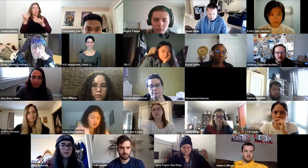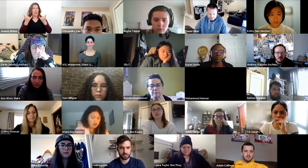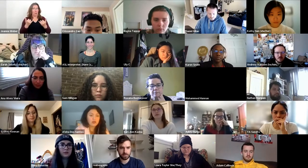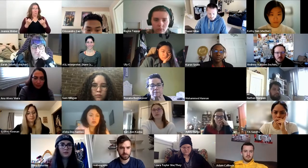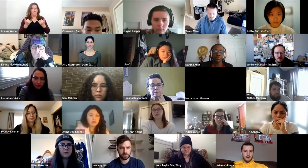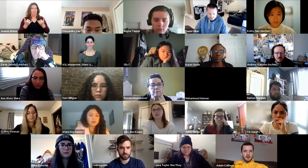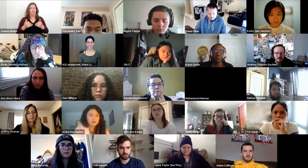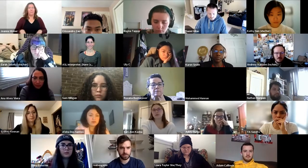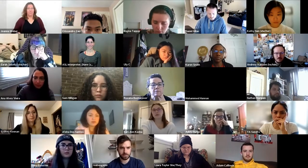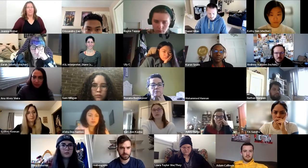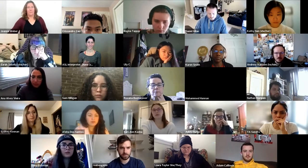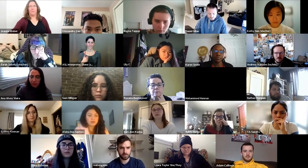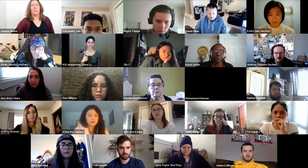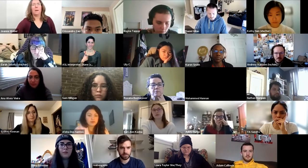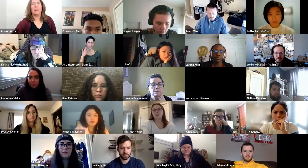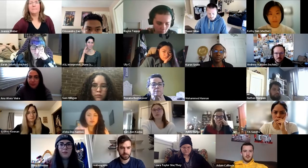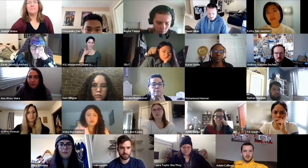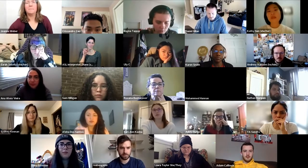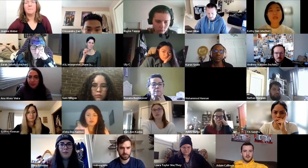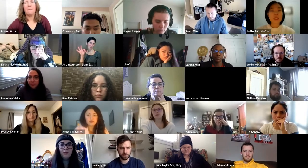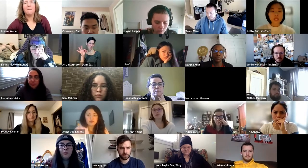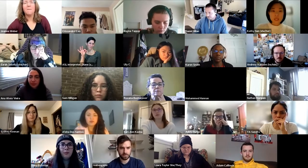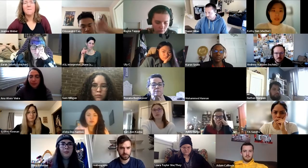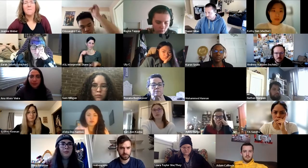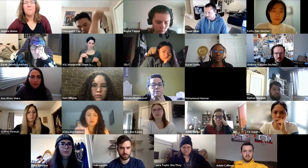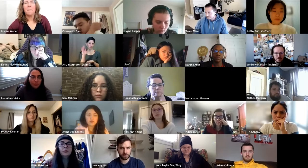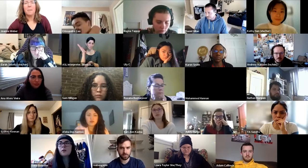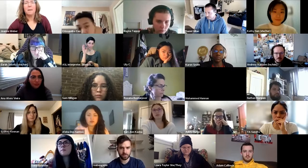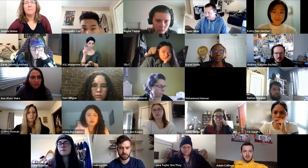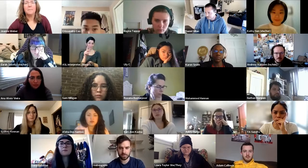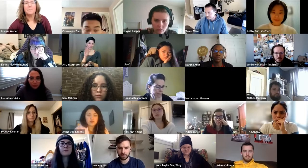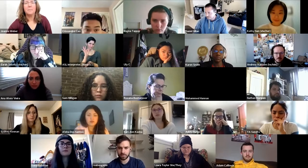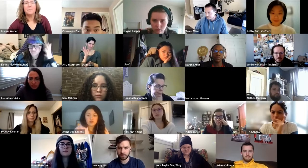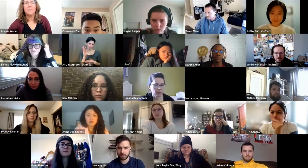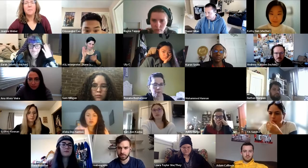I'm going to start that now and we'll get started.